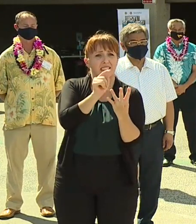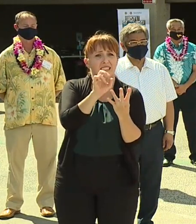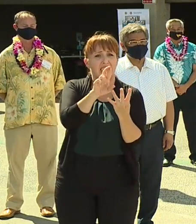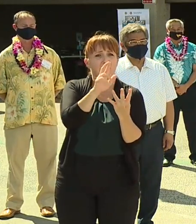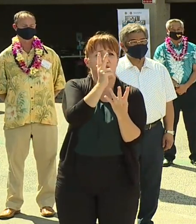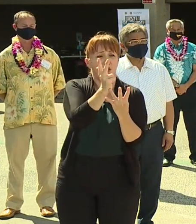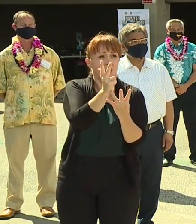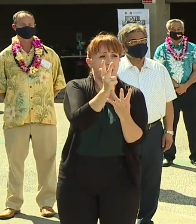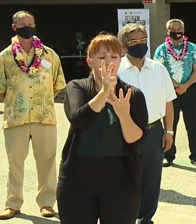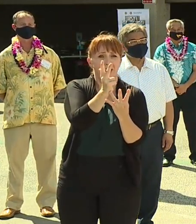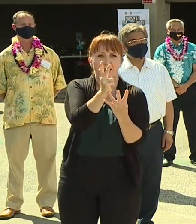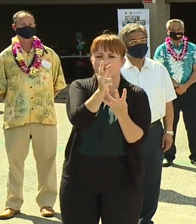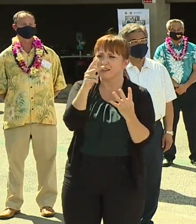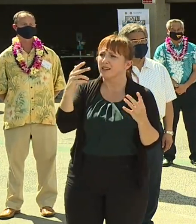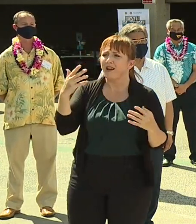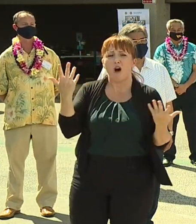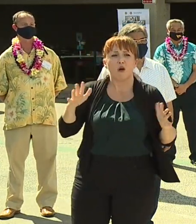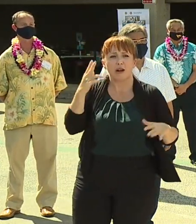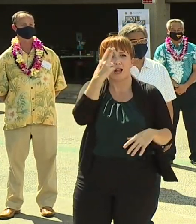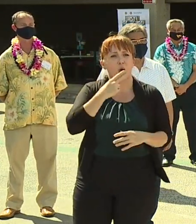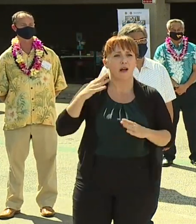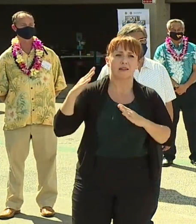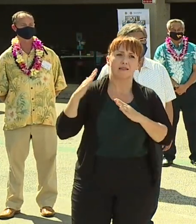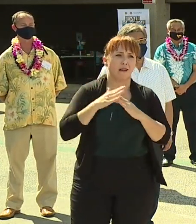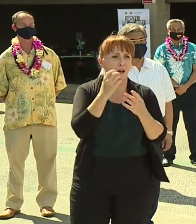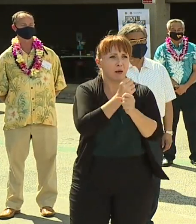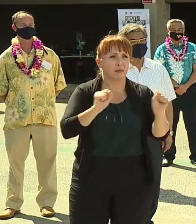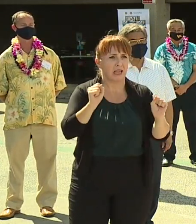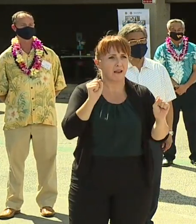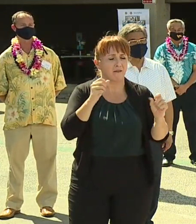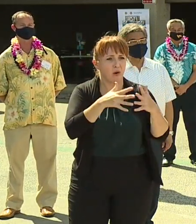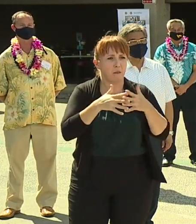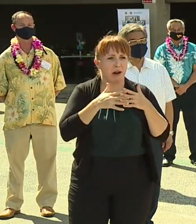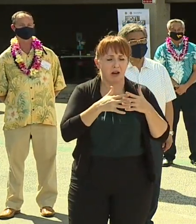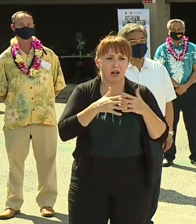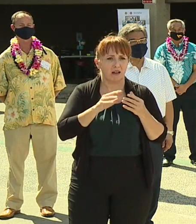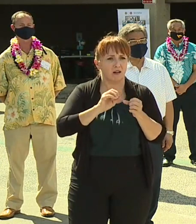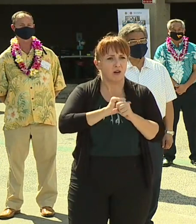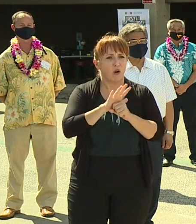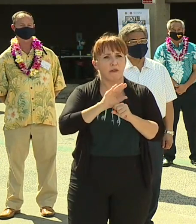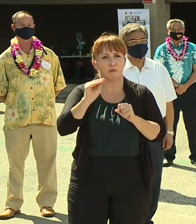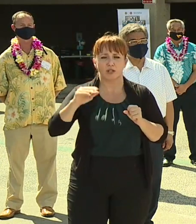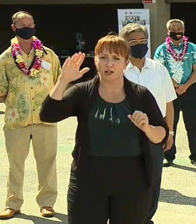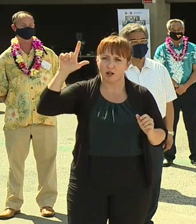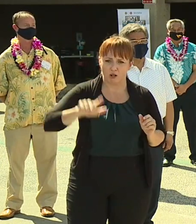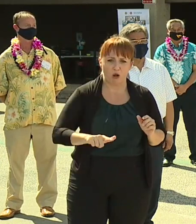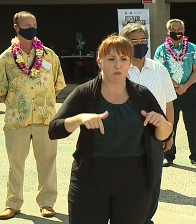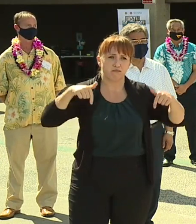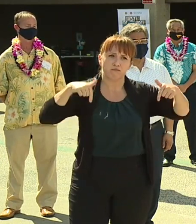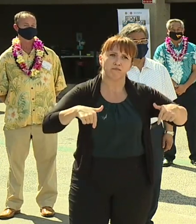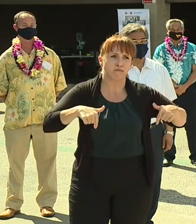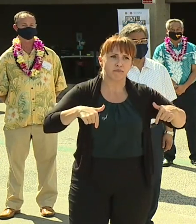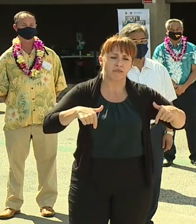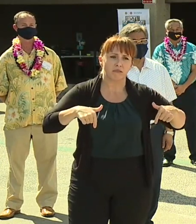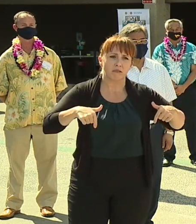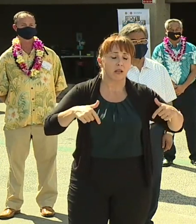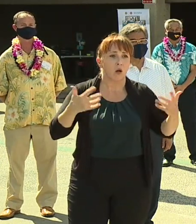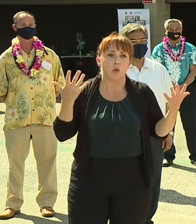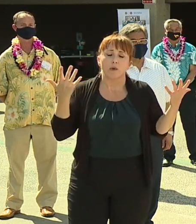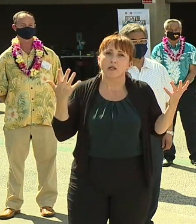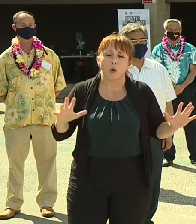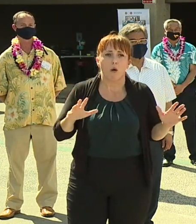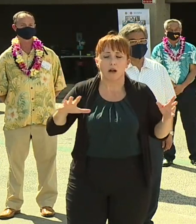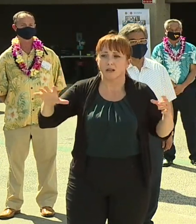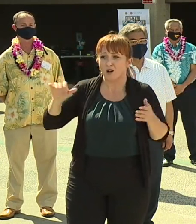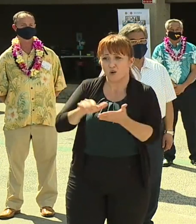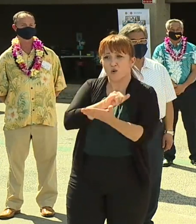we already are one of the safest places in America in terms of prevalence, for sure. But we want to keep it that way. We don't want to go on the New York Times